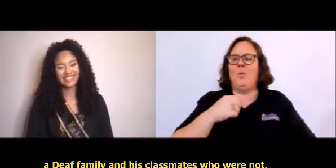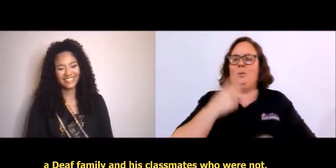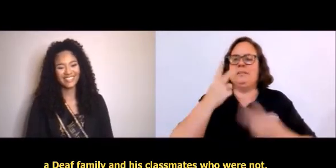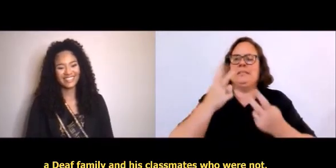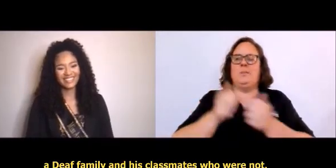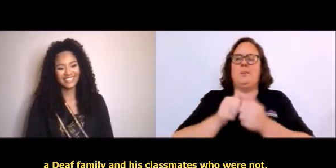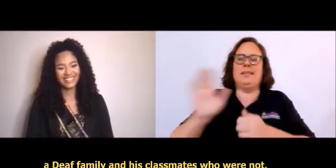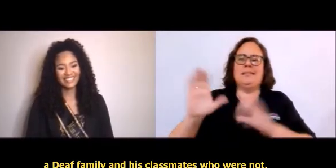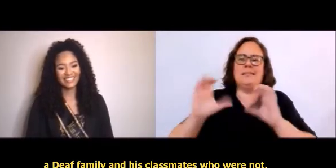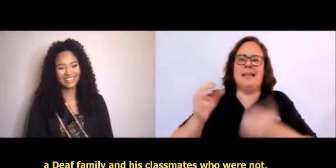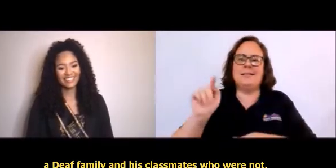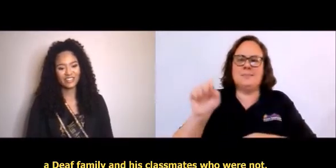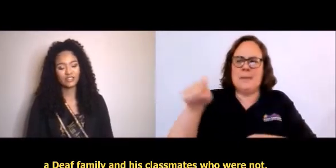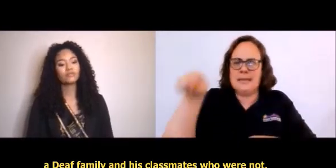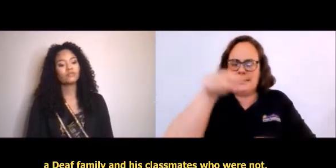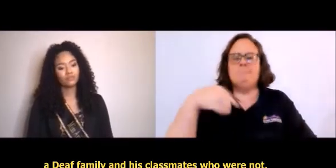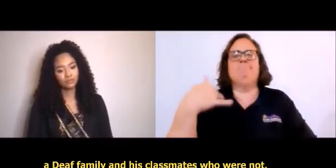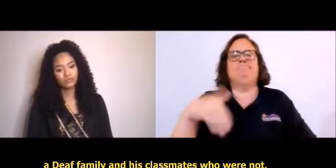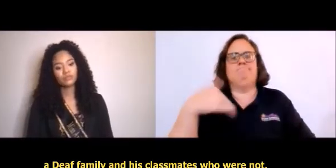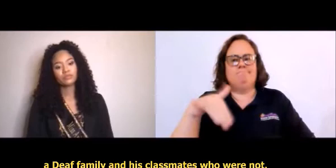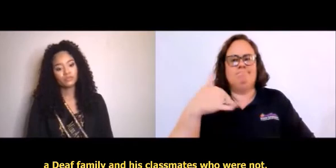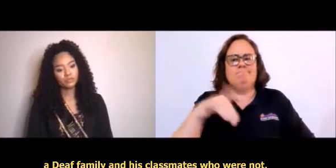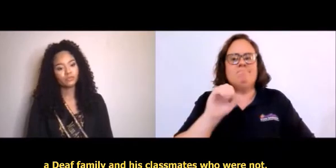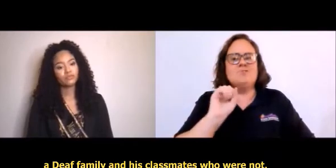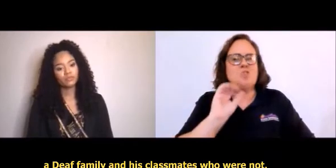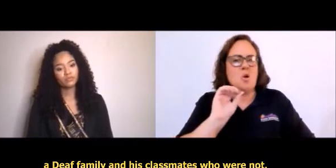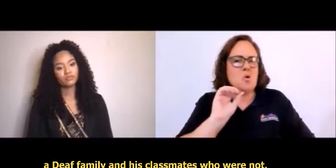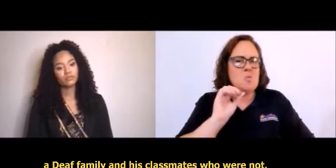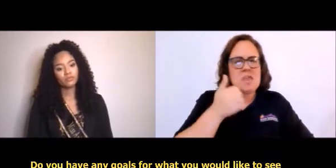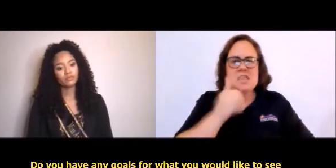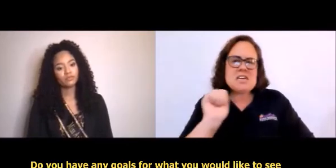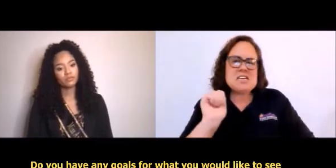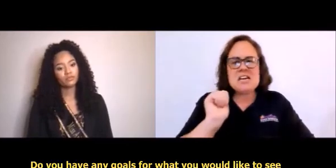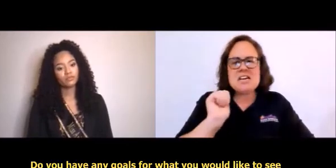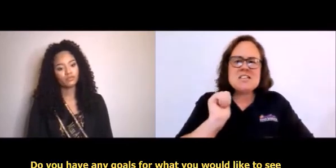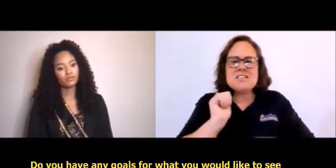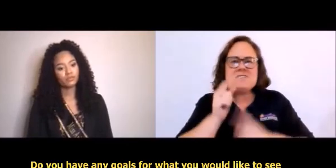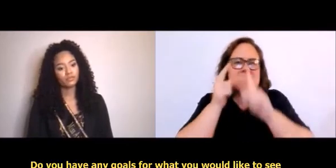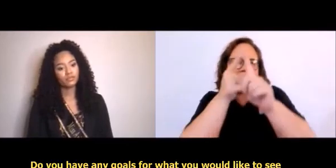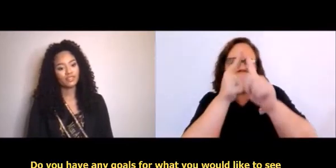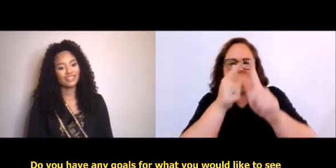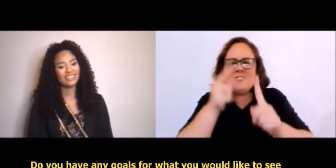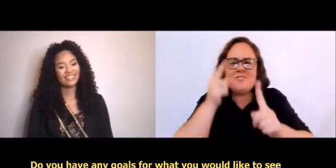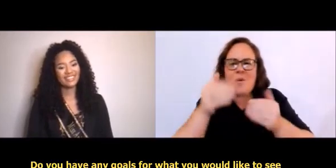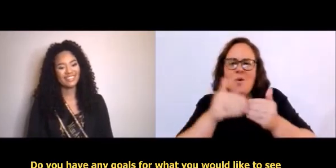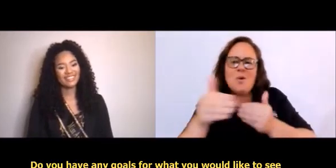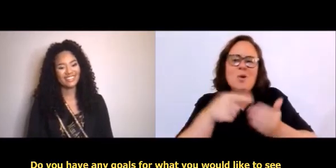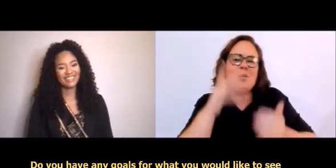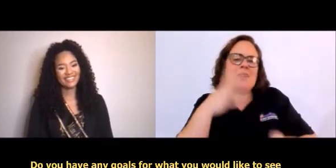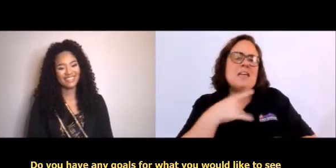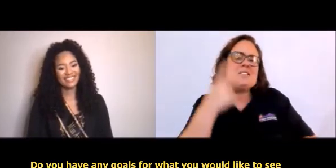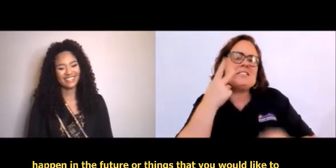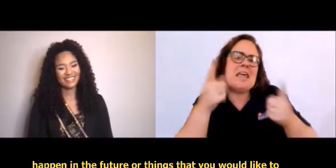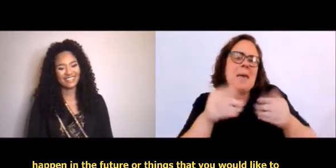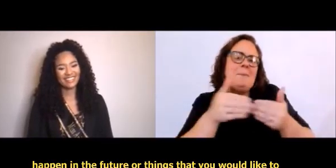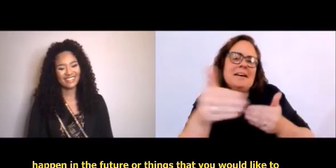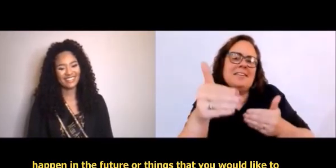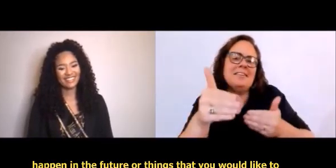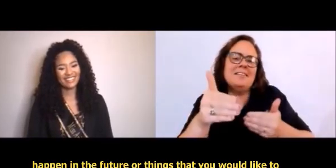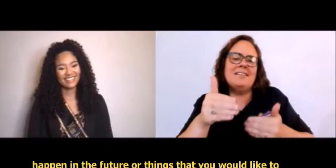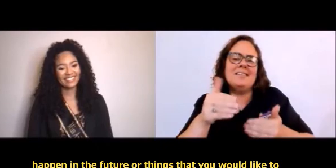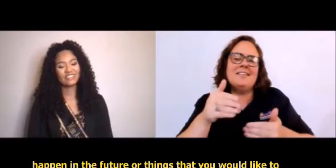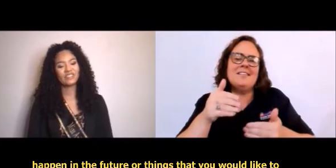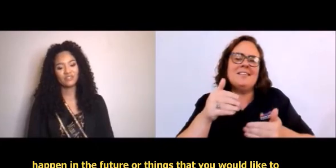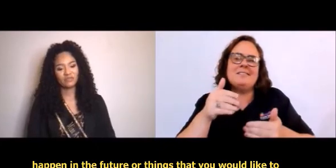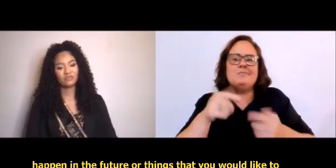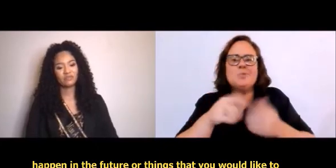his classmates who were not. Do you have any goals for what you would like to see happen in the